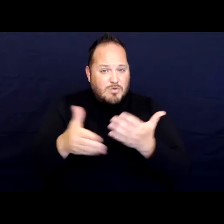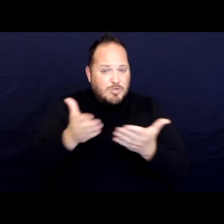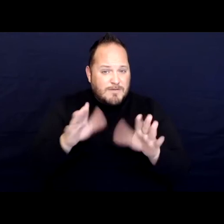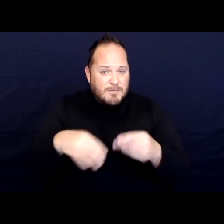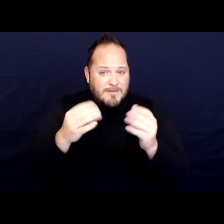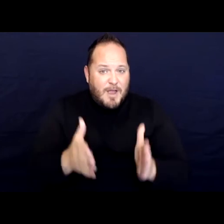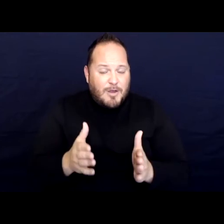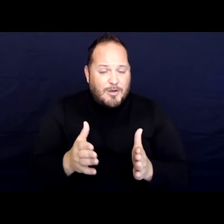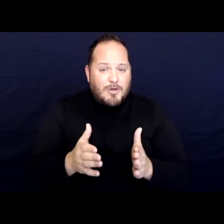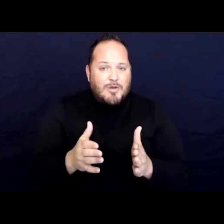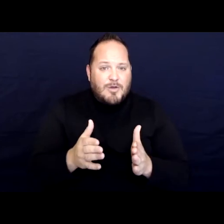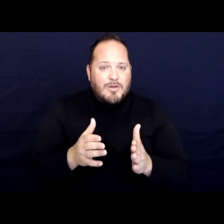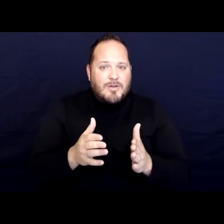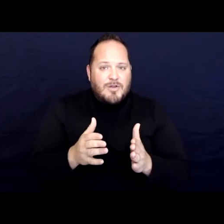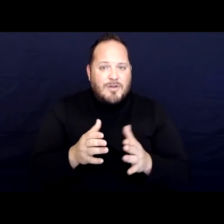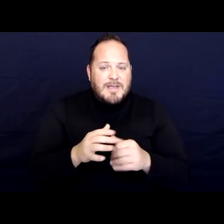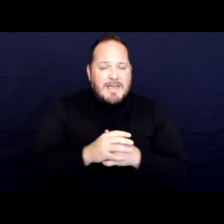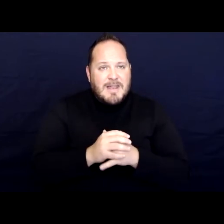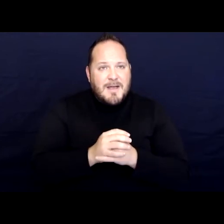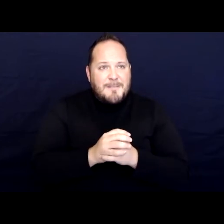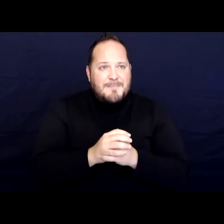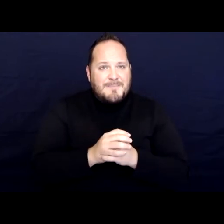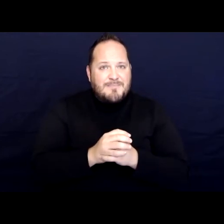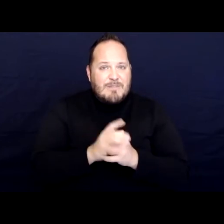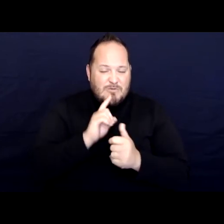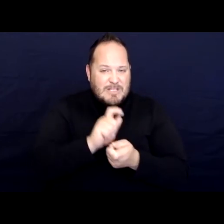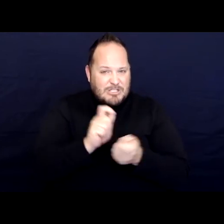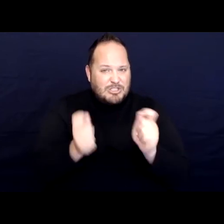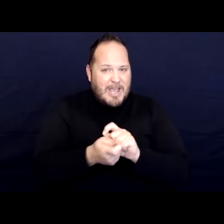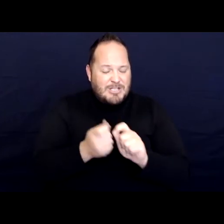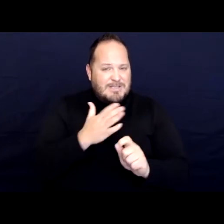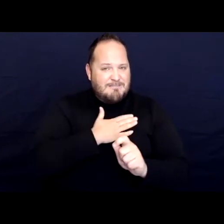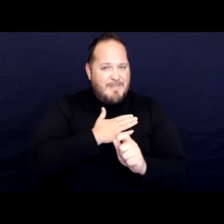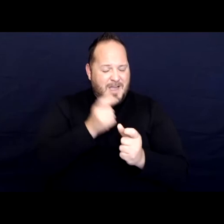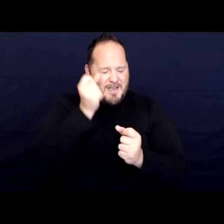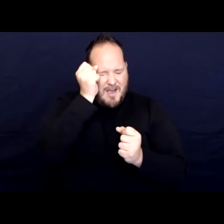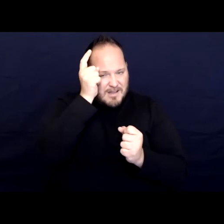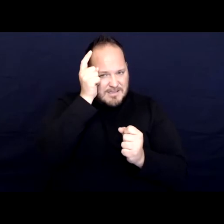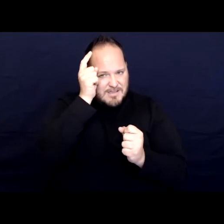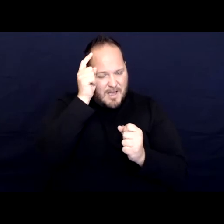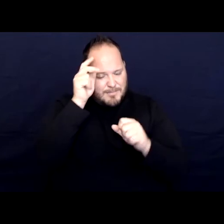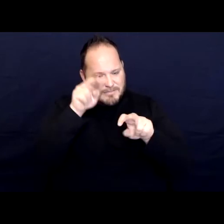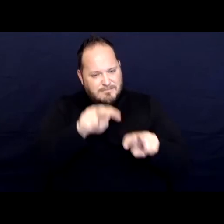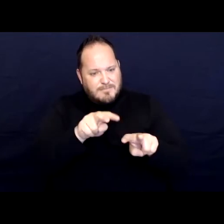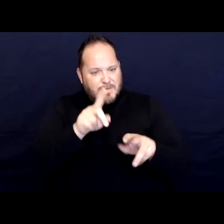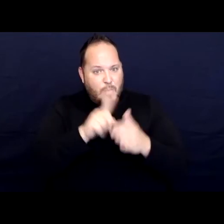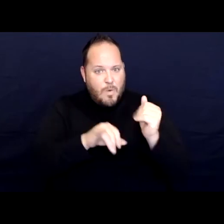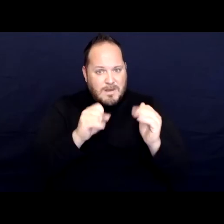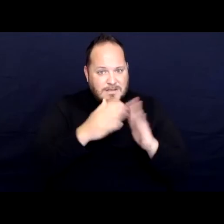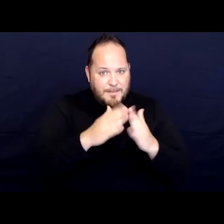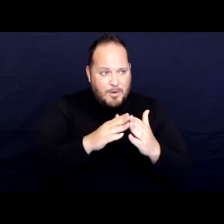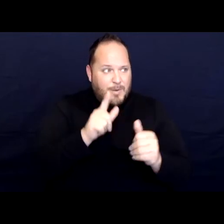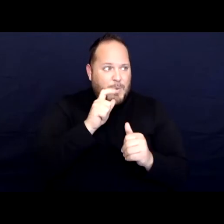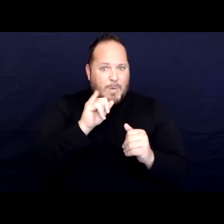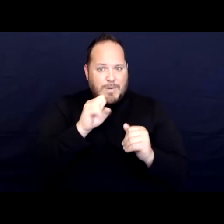it um, changes your concept of, first of all, what community is, who our community is,